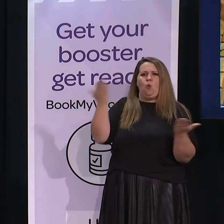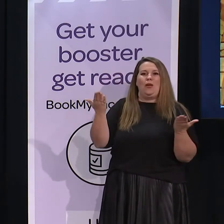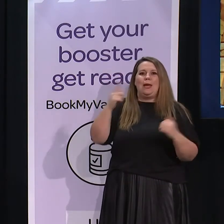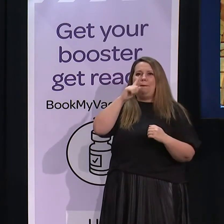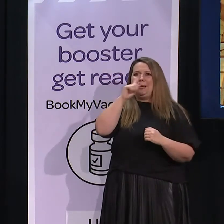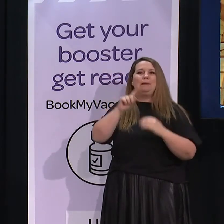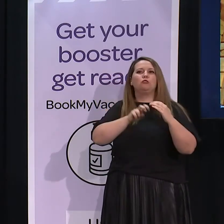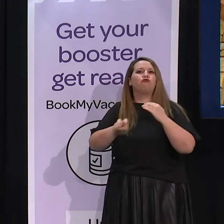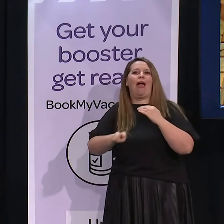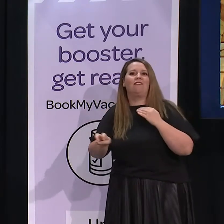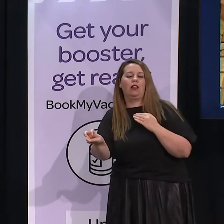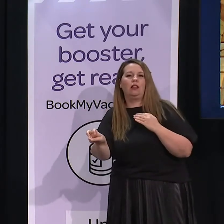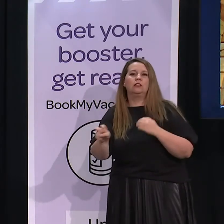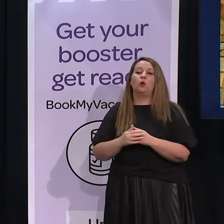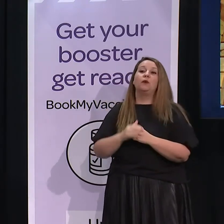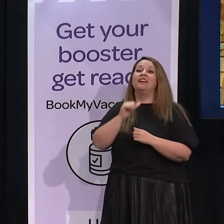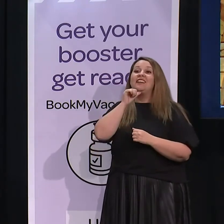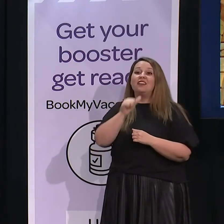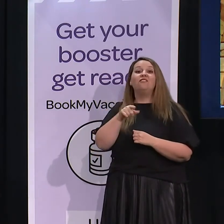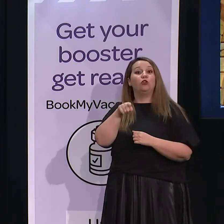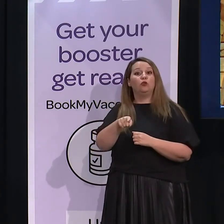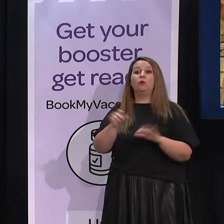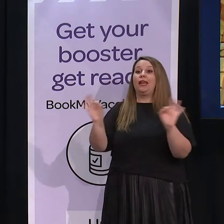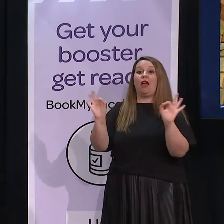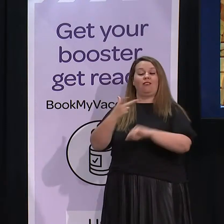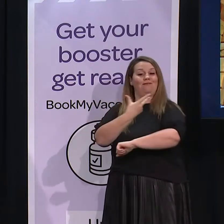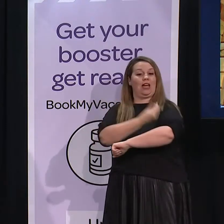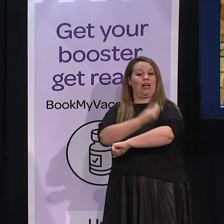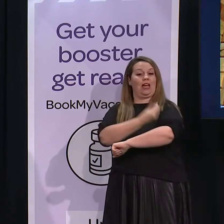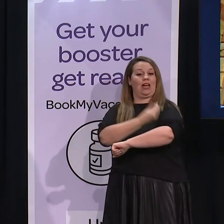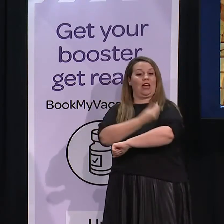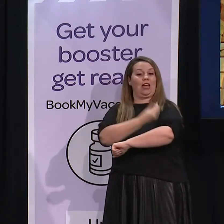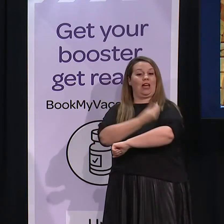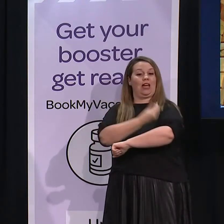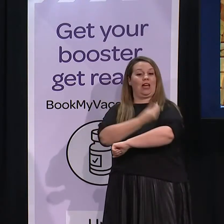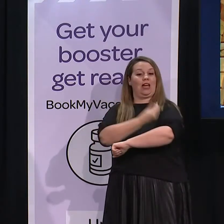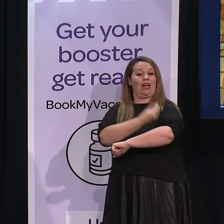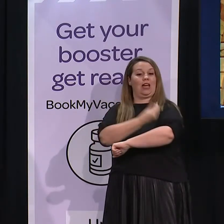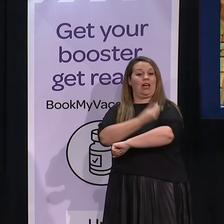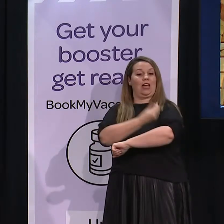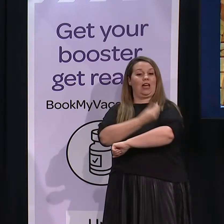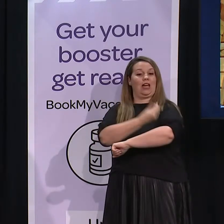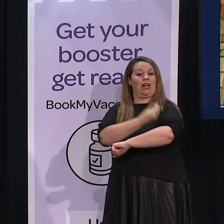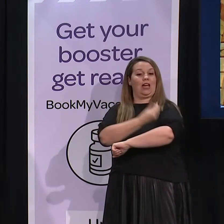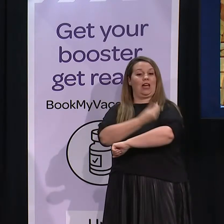if you're unvaccinated, you're still required to go into MIQ. Yep. The report